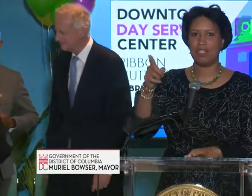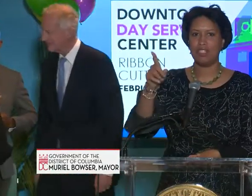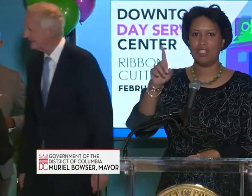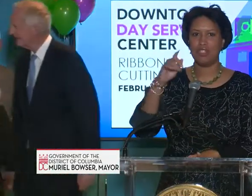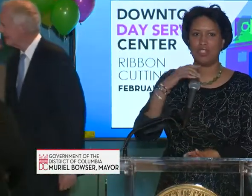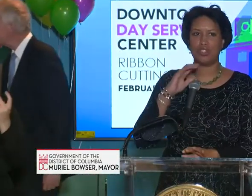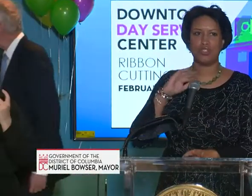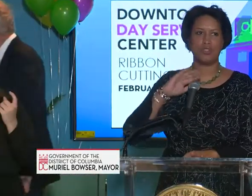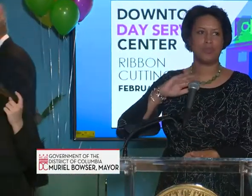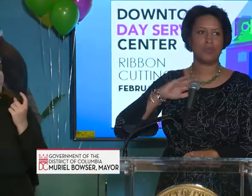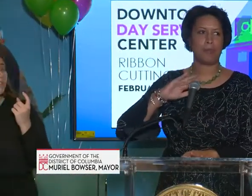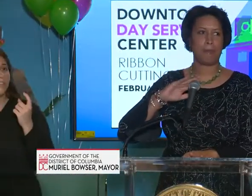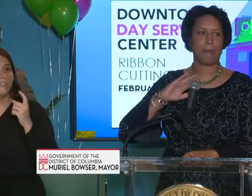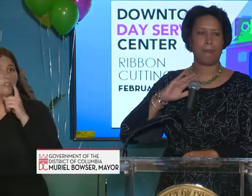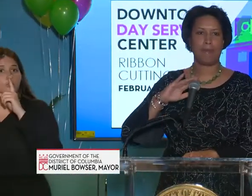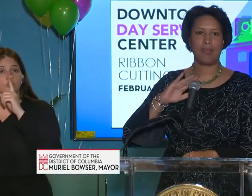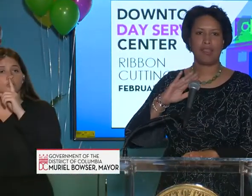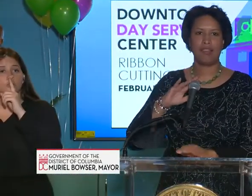This is not going to work.